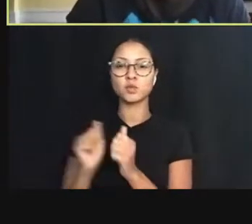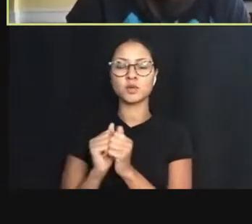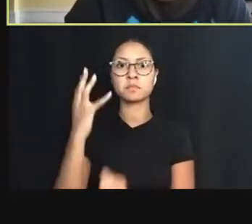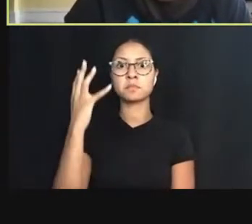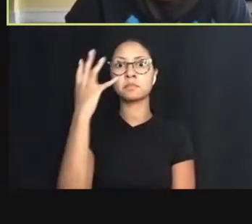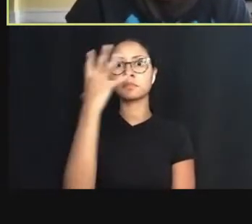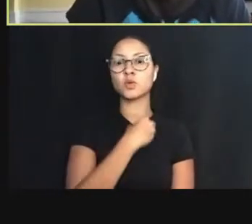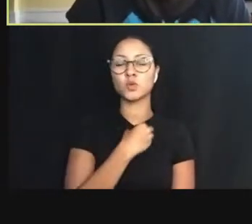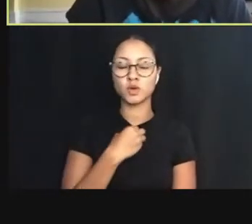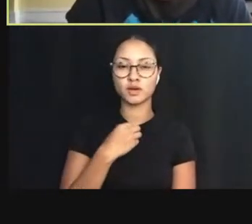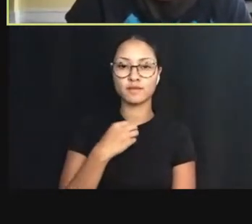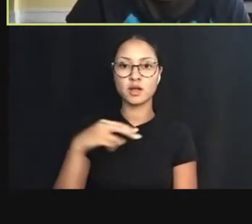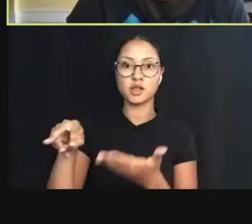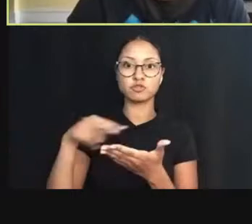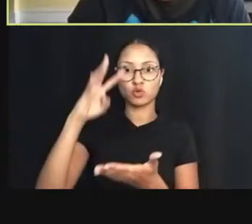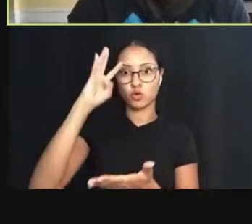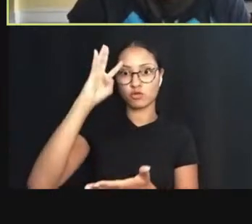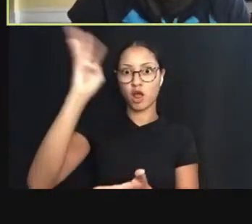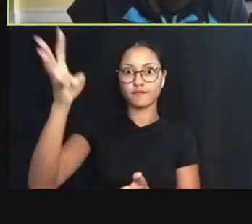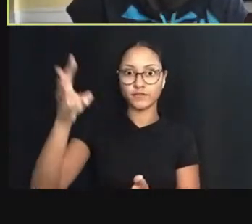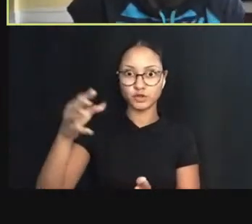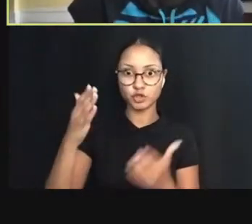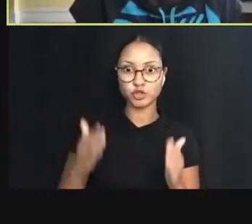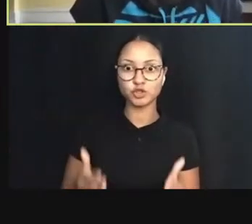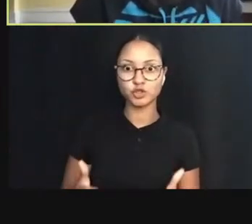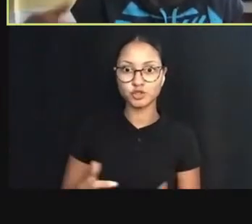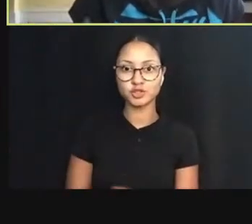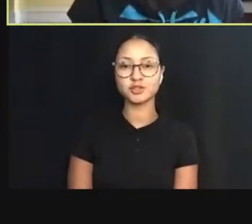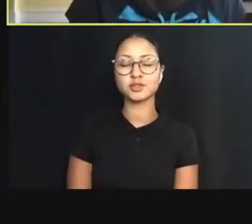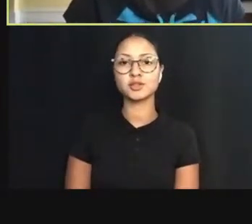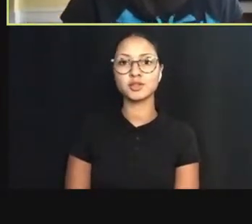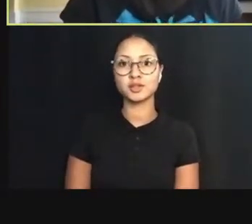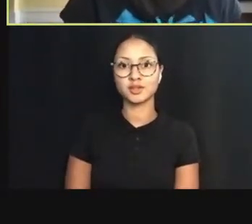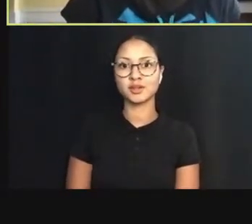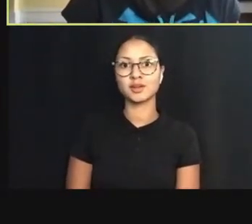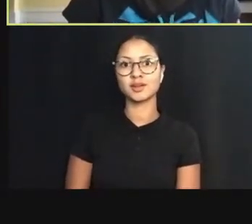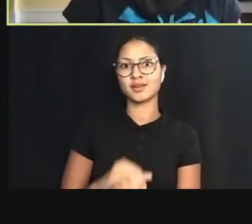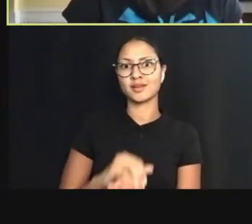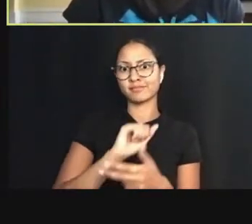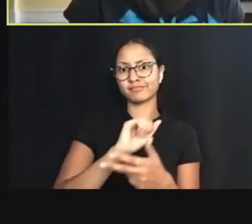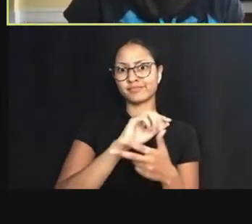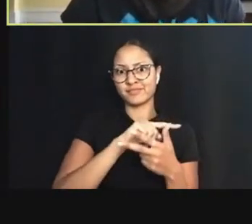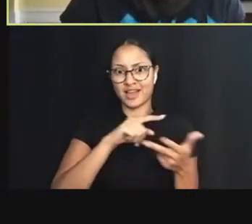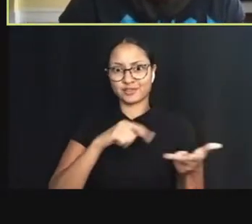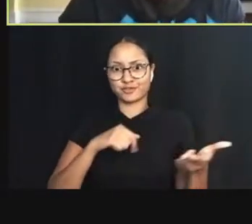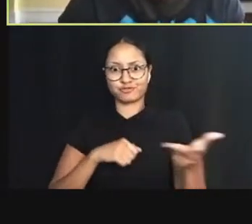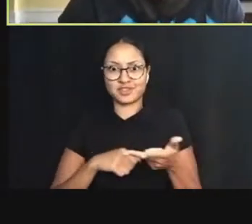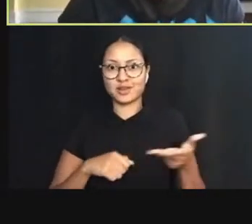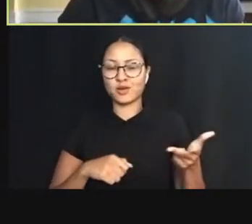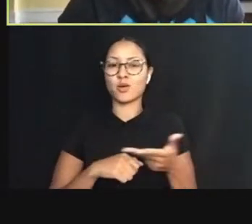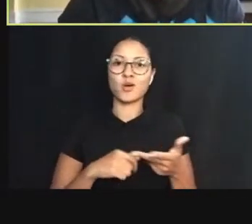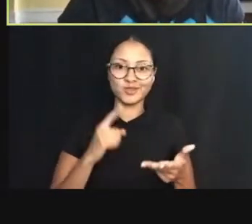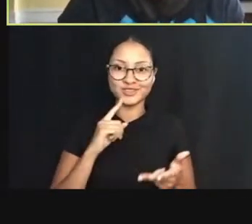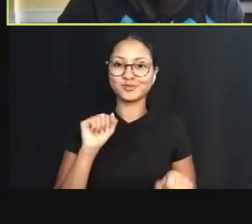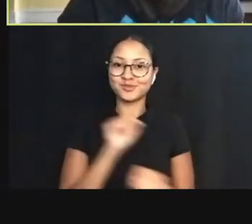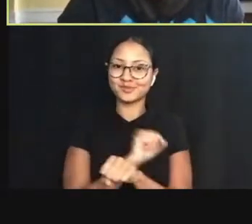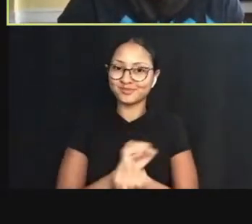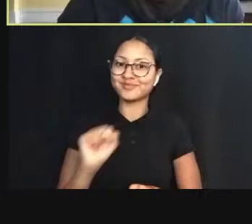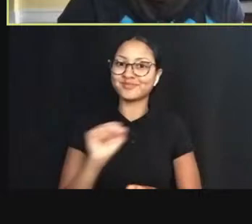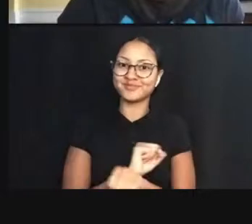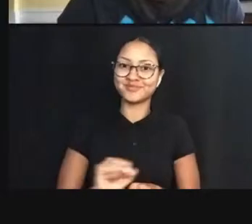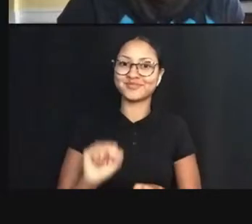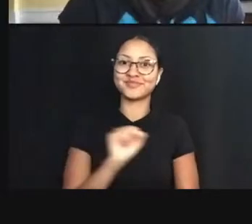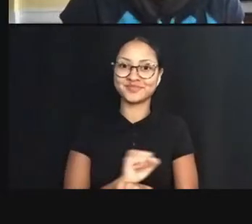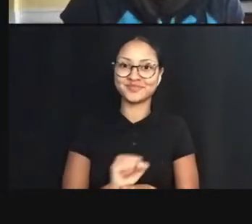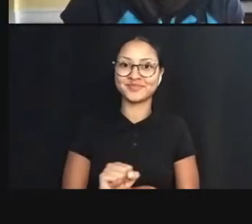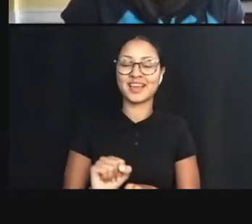Fritz, Portia, DeFell, me. We just went in. I don't know. So you should. It's 8 o'clock. It's 8 o'clock.